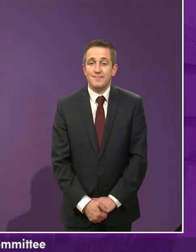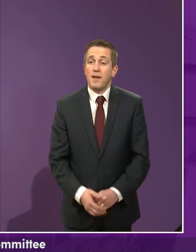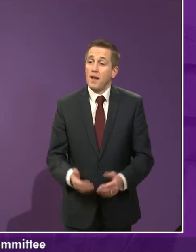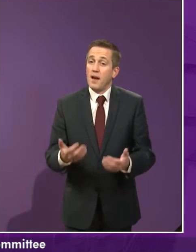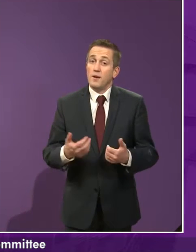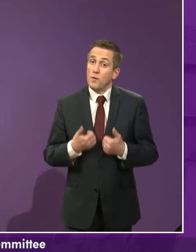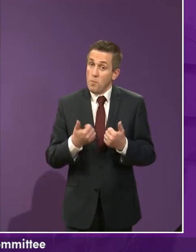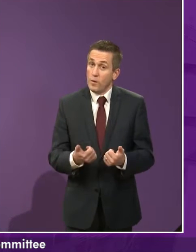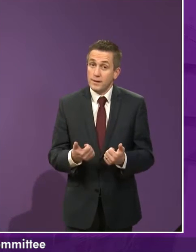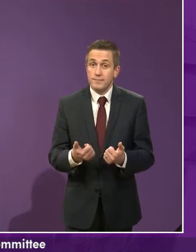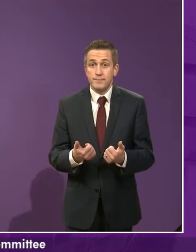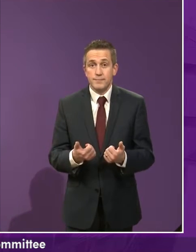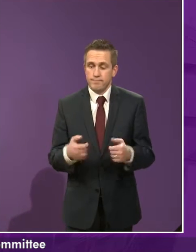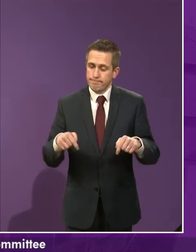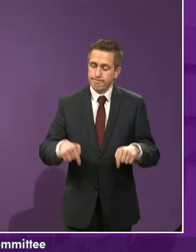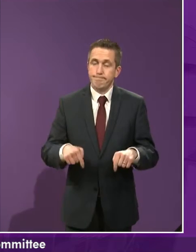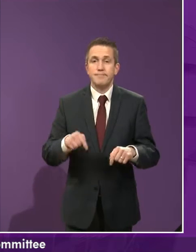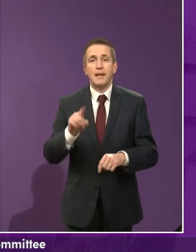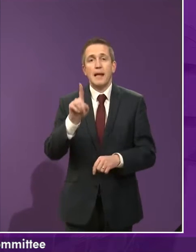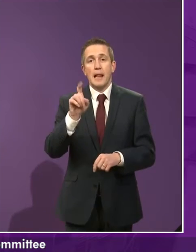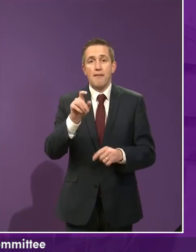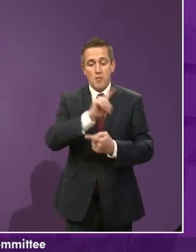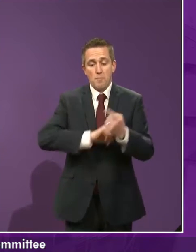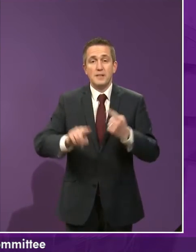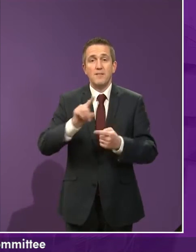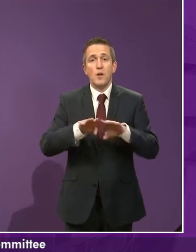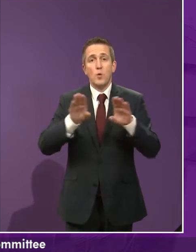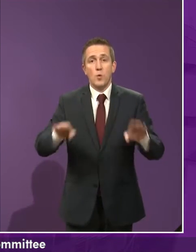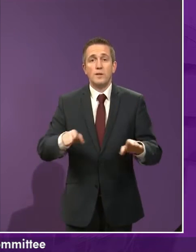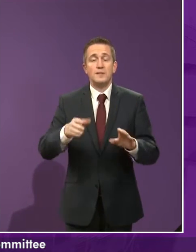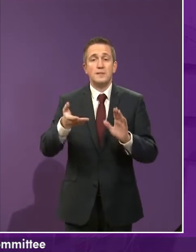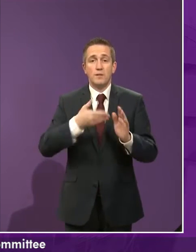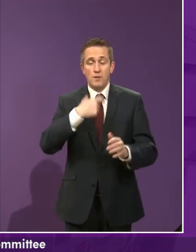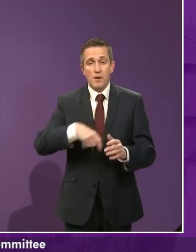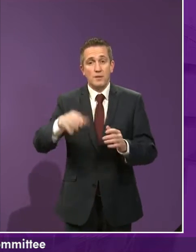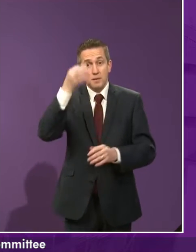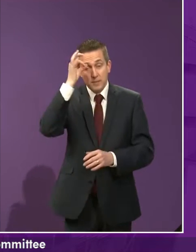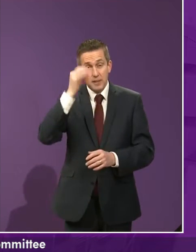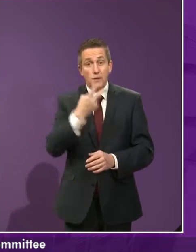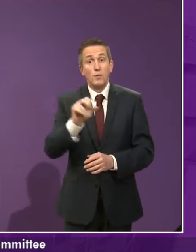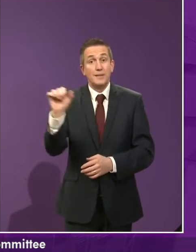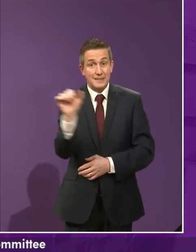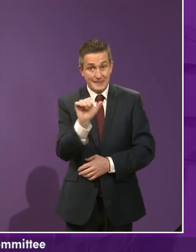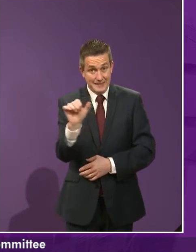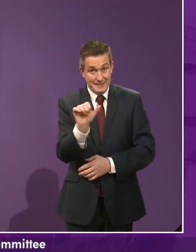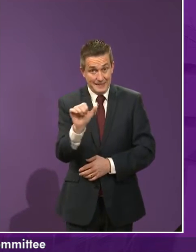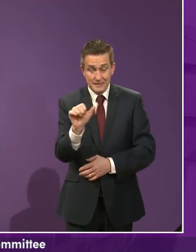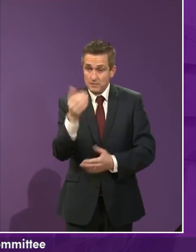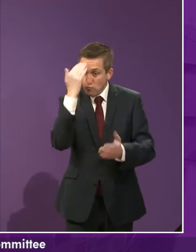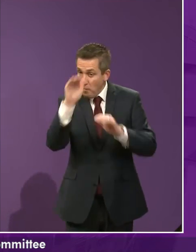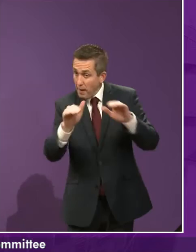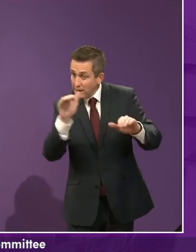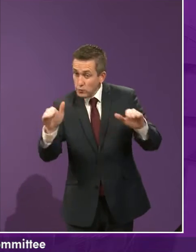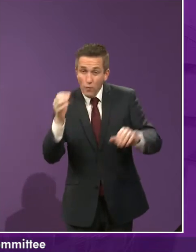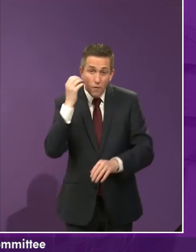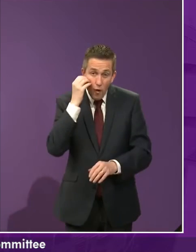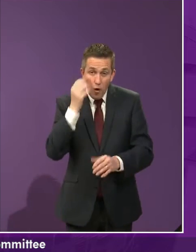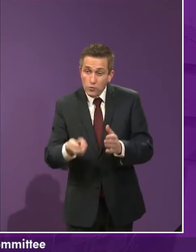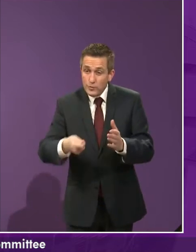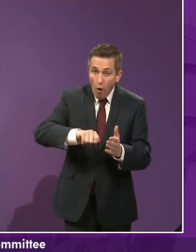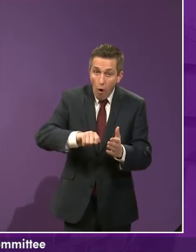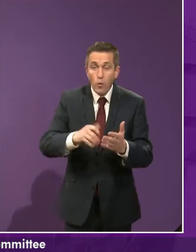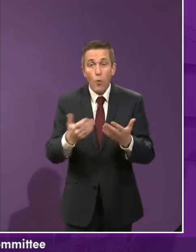Good morning and welcome to this, the 11th meeting of the Equalities and Human Rights Committee of 2016. Can I make the usual request that your mobile phones are switched on to airplane